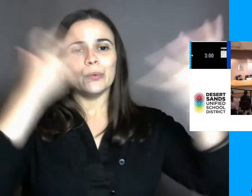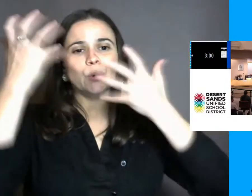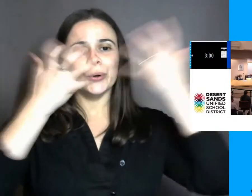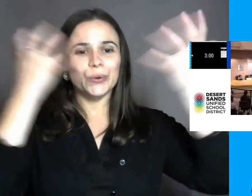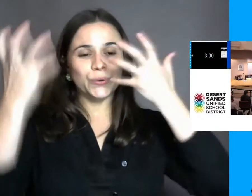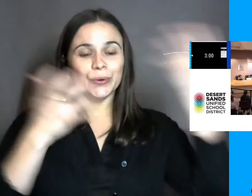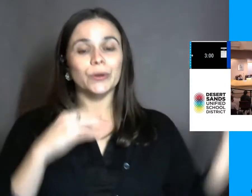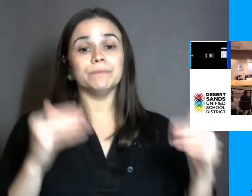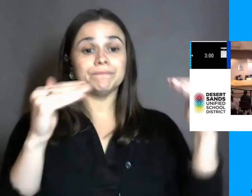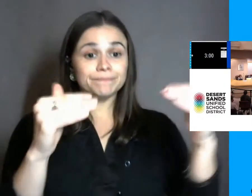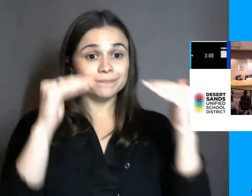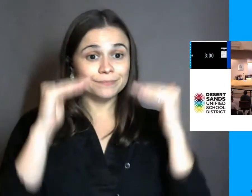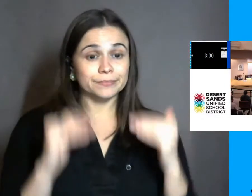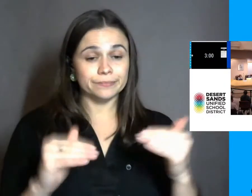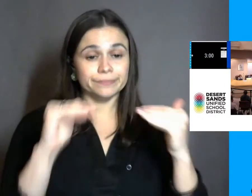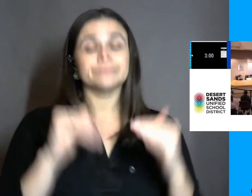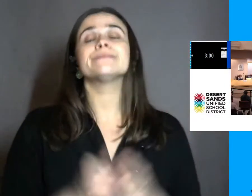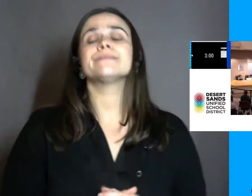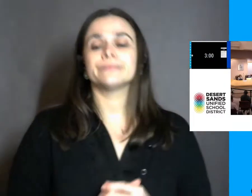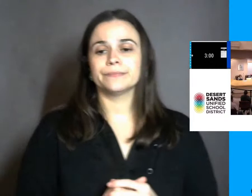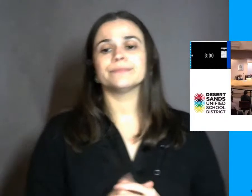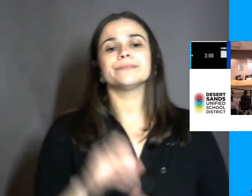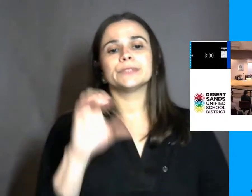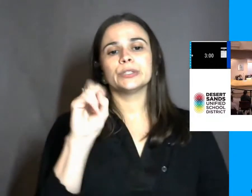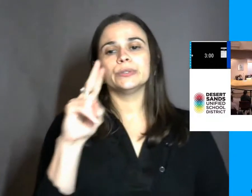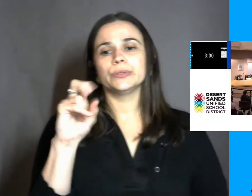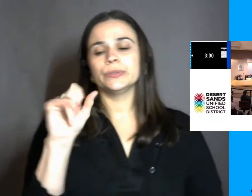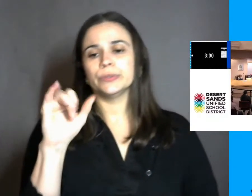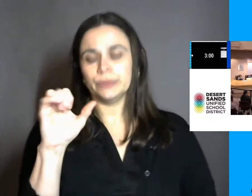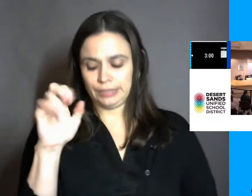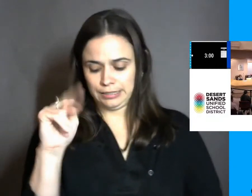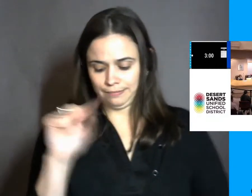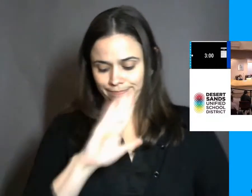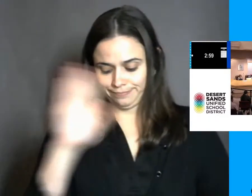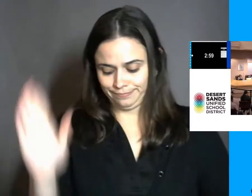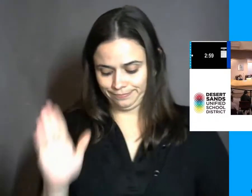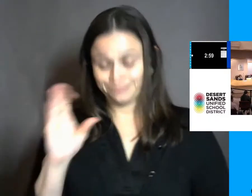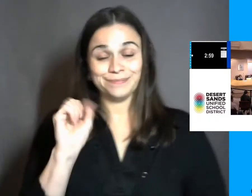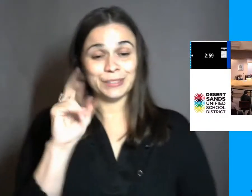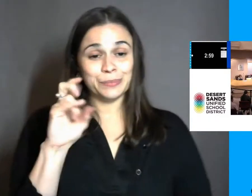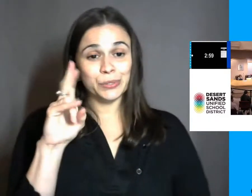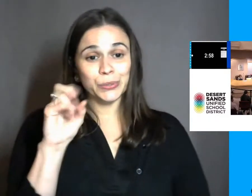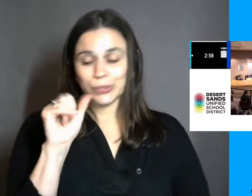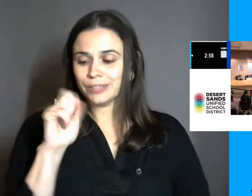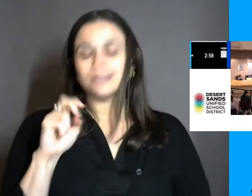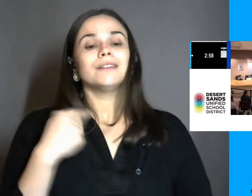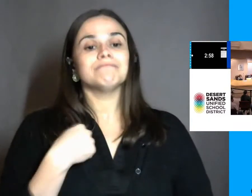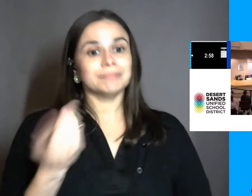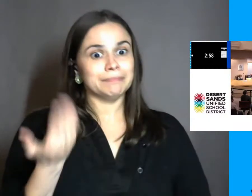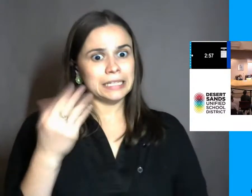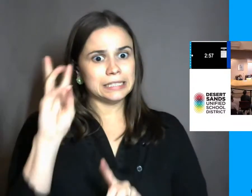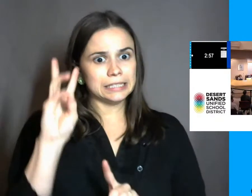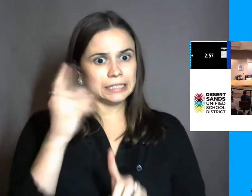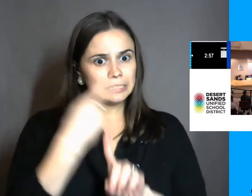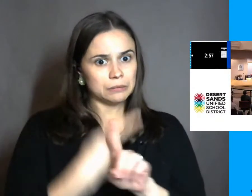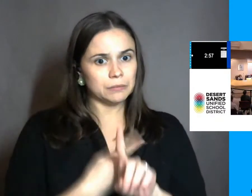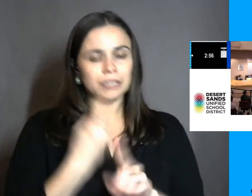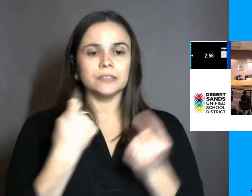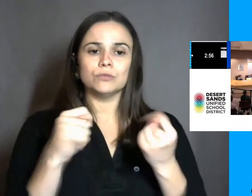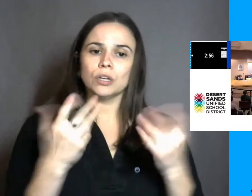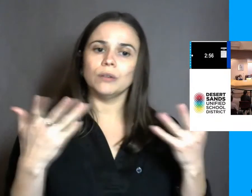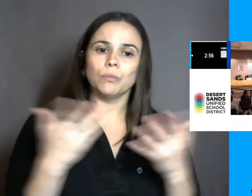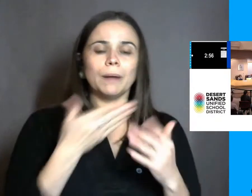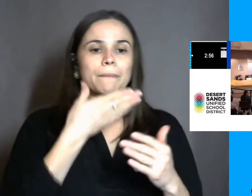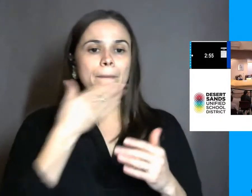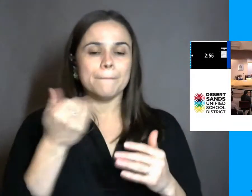The next letter, Susan Wadley. I'm Susan Wadley, and over the past 6 months, I've urged you to have the best interests of our